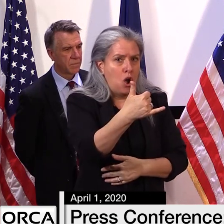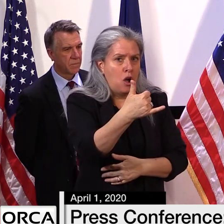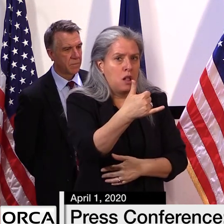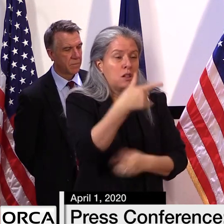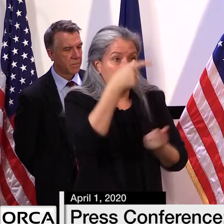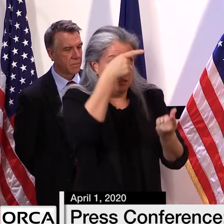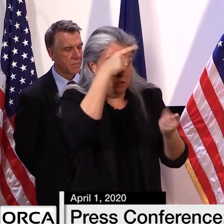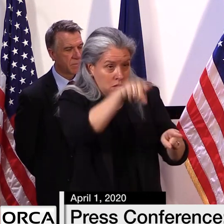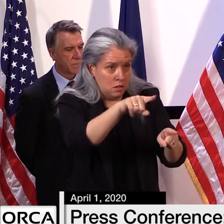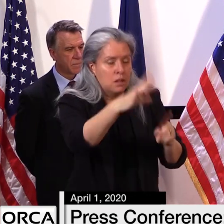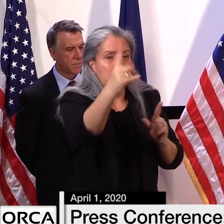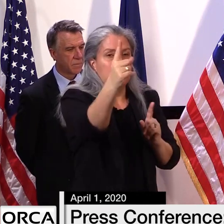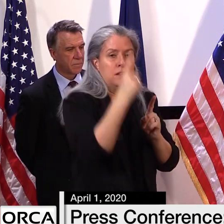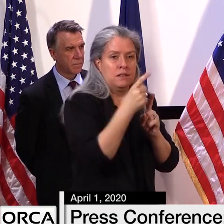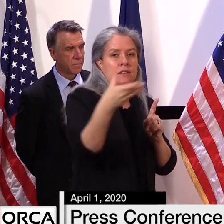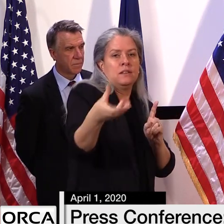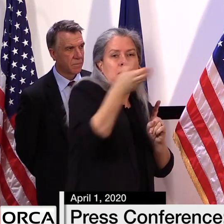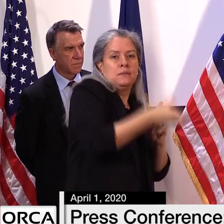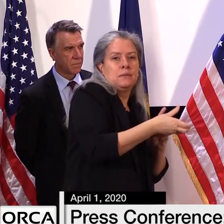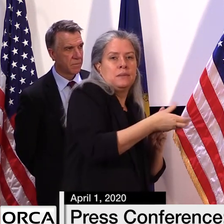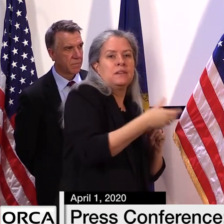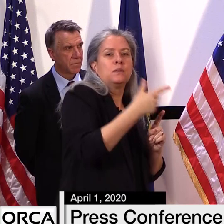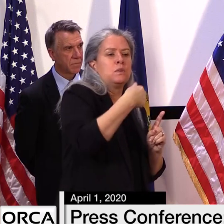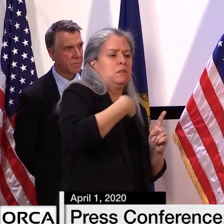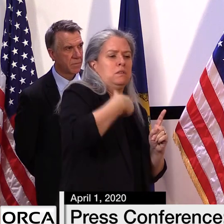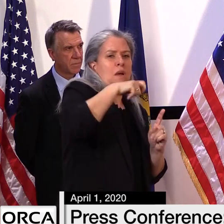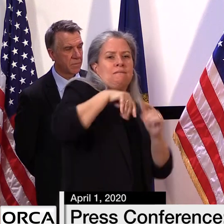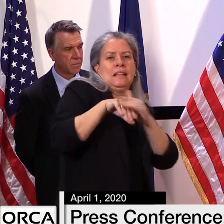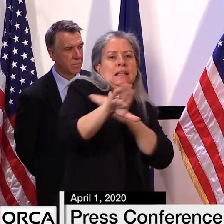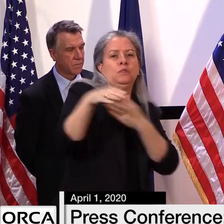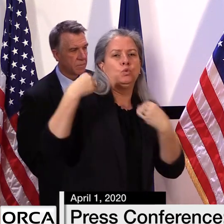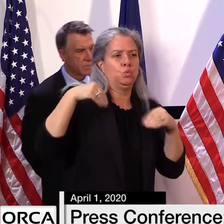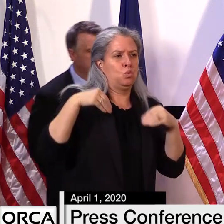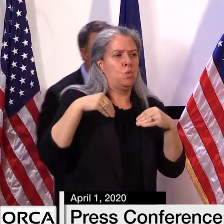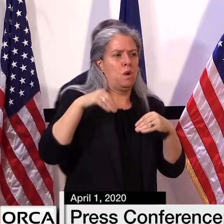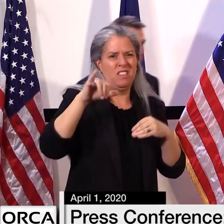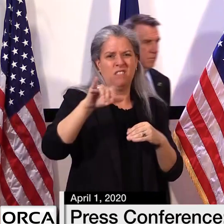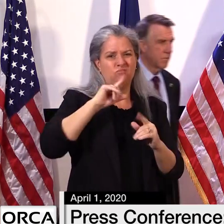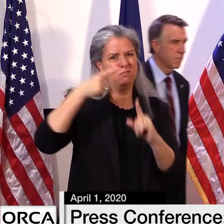lot of desire by retailers to comply with that.